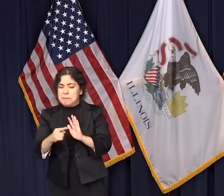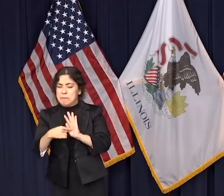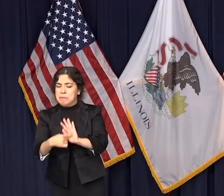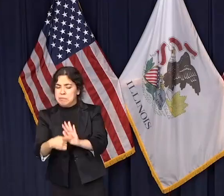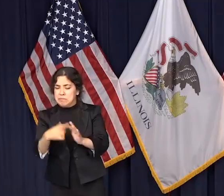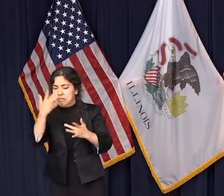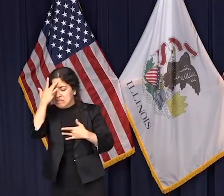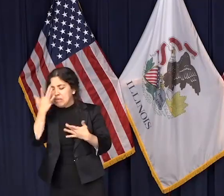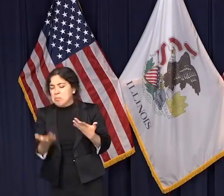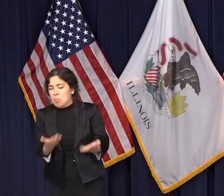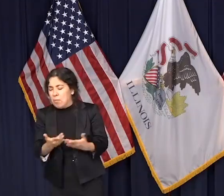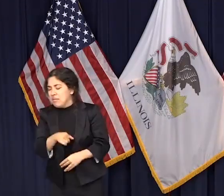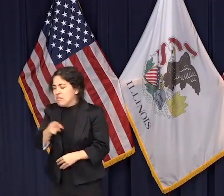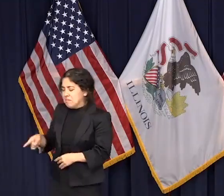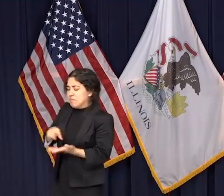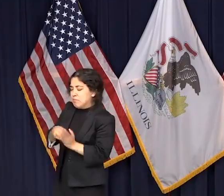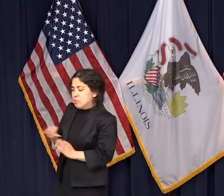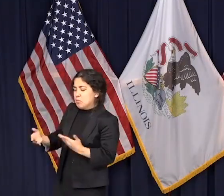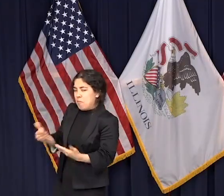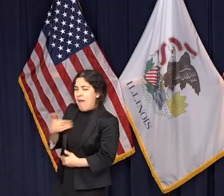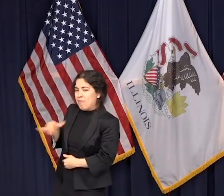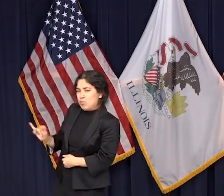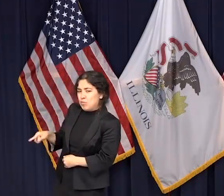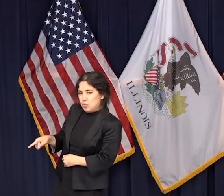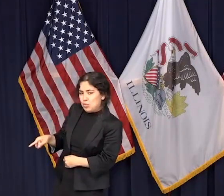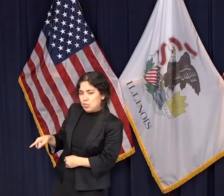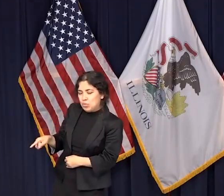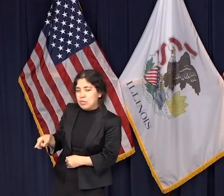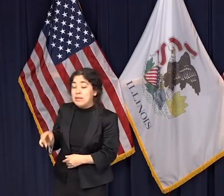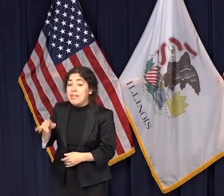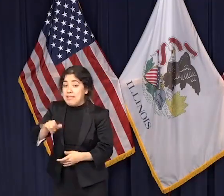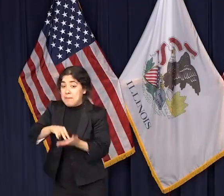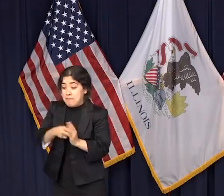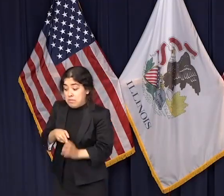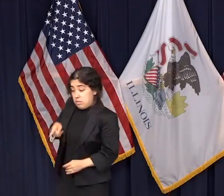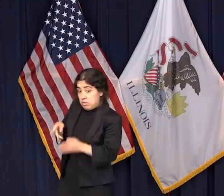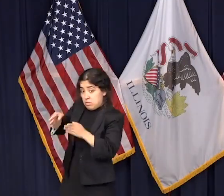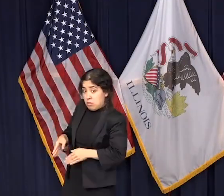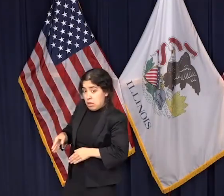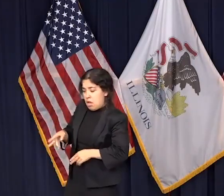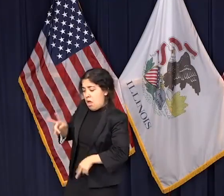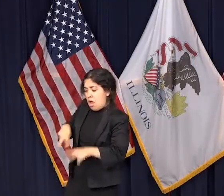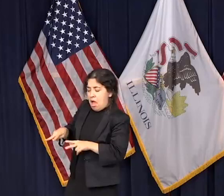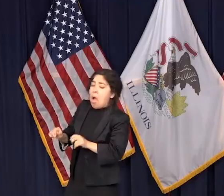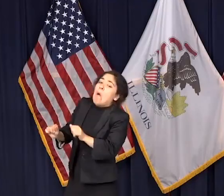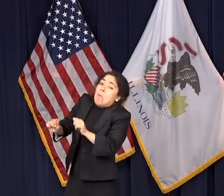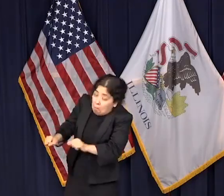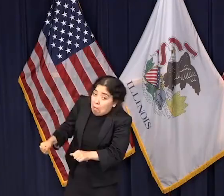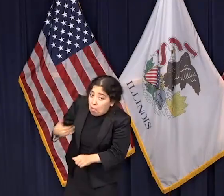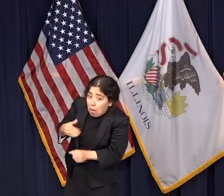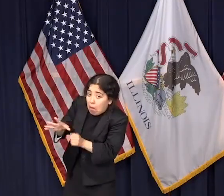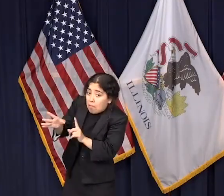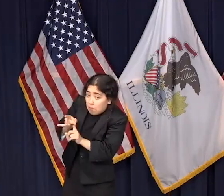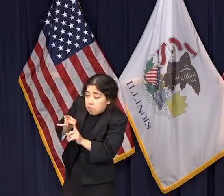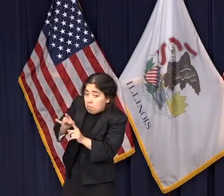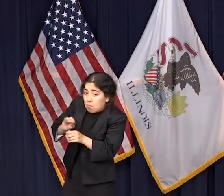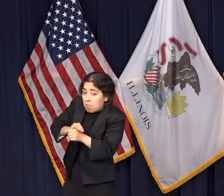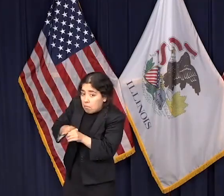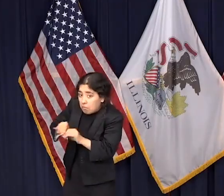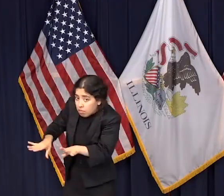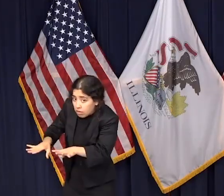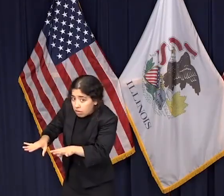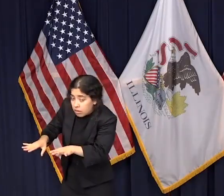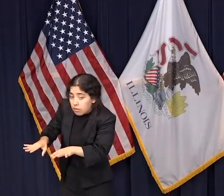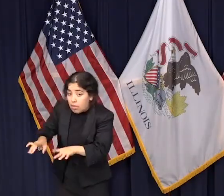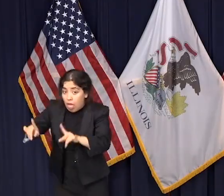So those are the probable cases. So if the lab wasn't done for that second individual, but all signs point to being